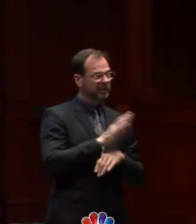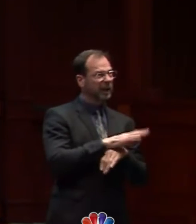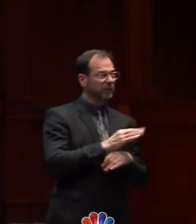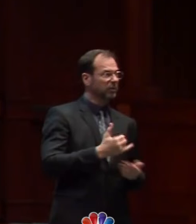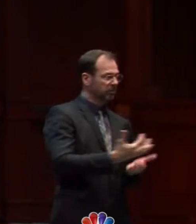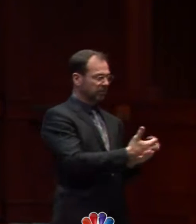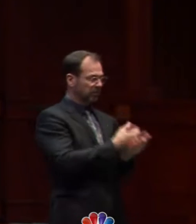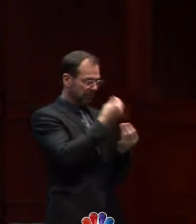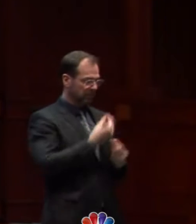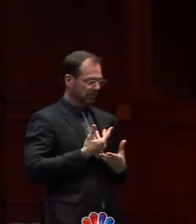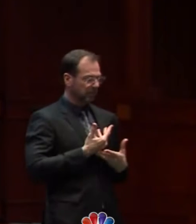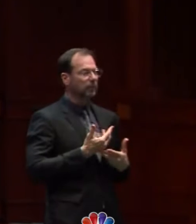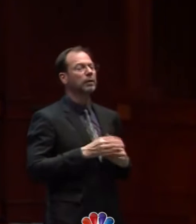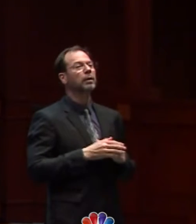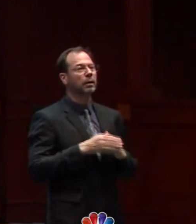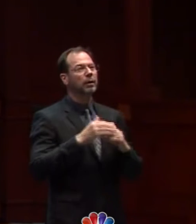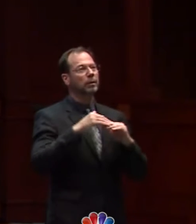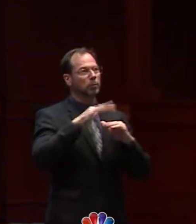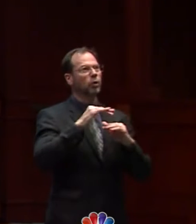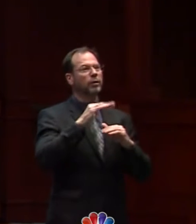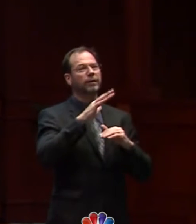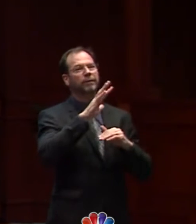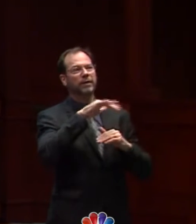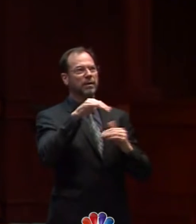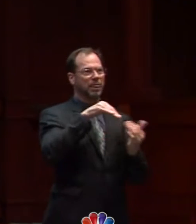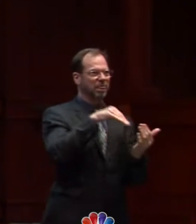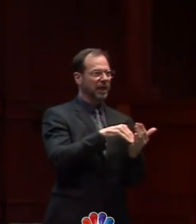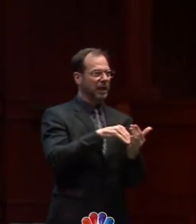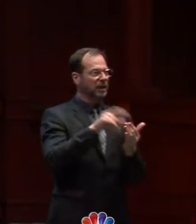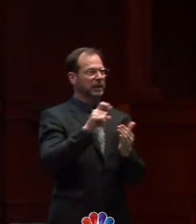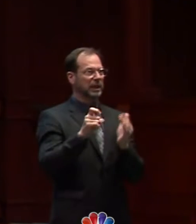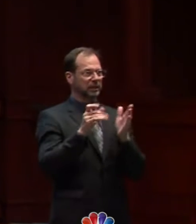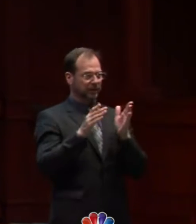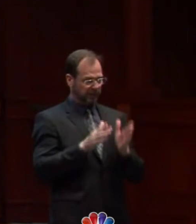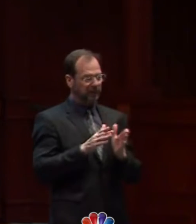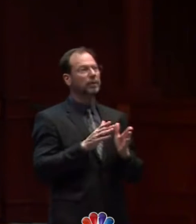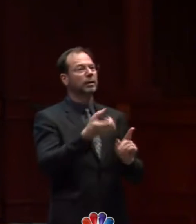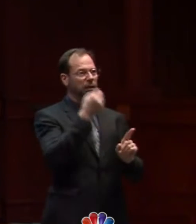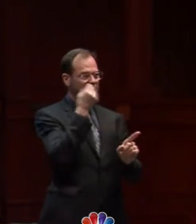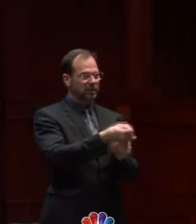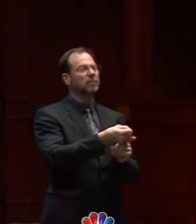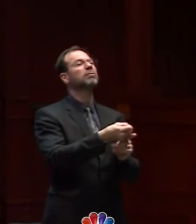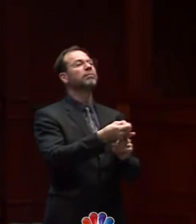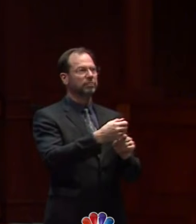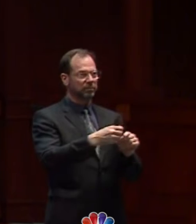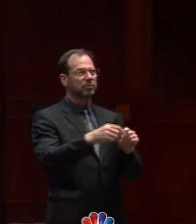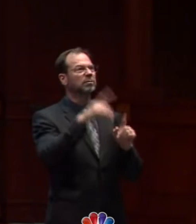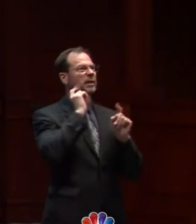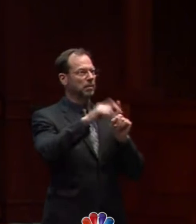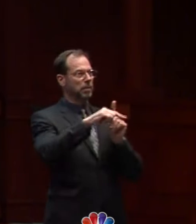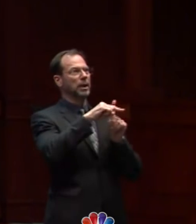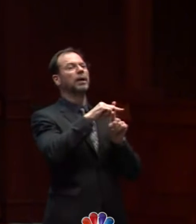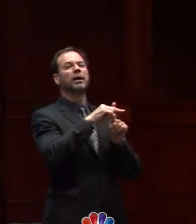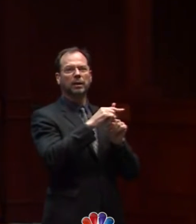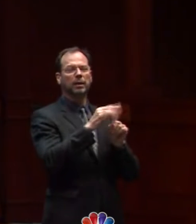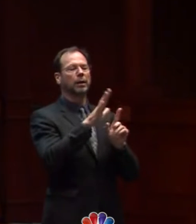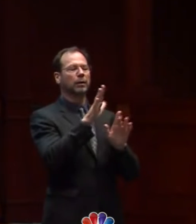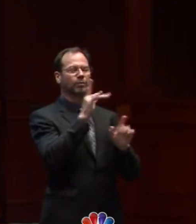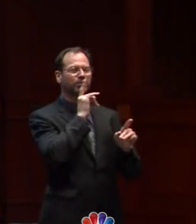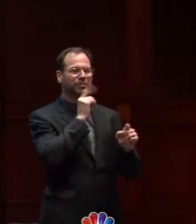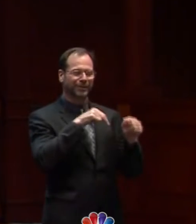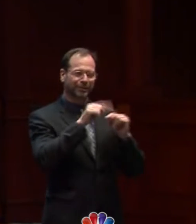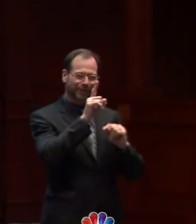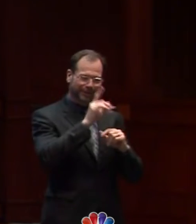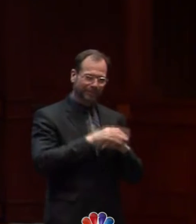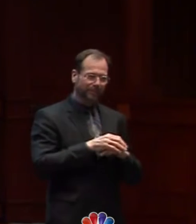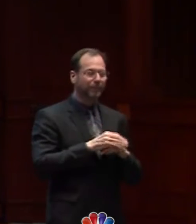afternoon, more than 55,000 Texans have tested positive. Let me rephrase that. More